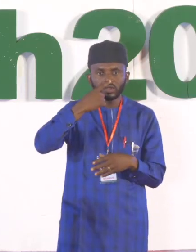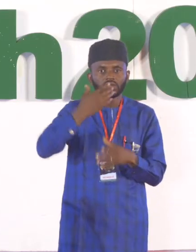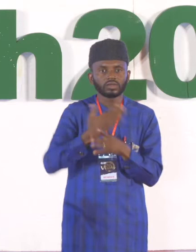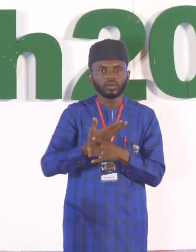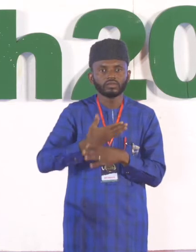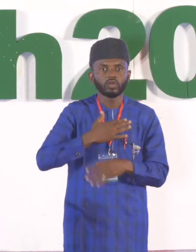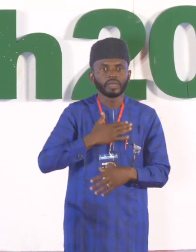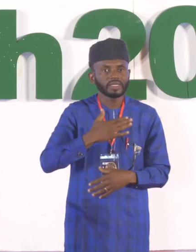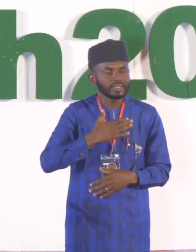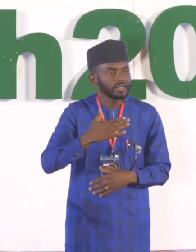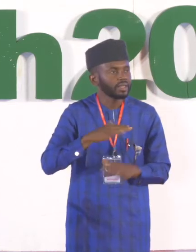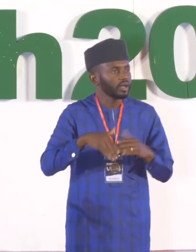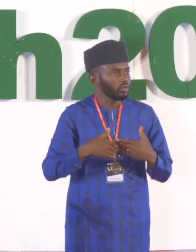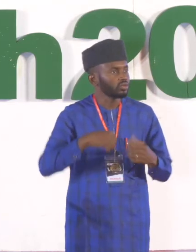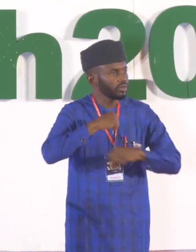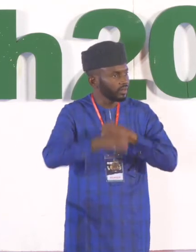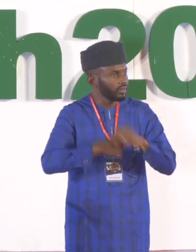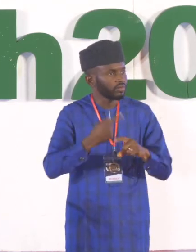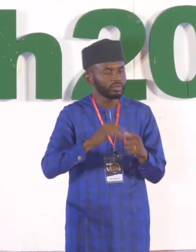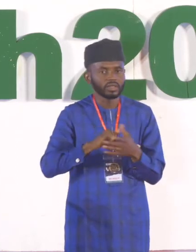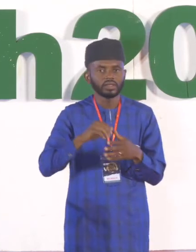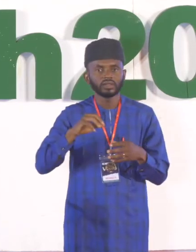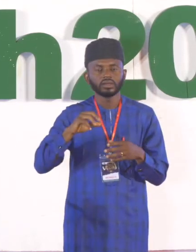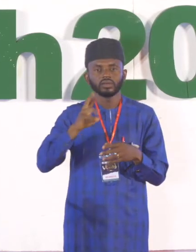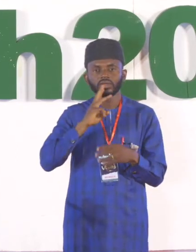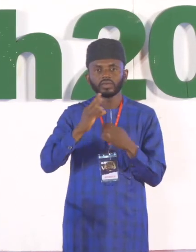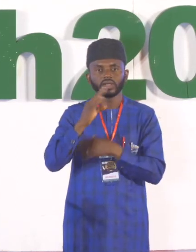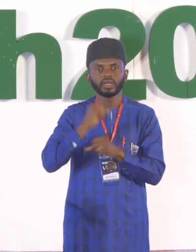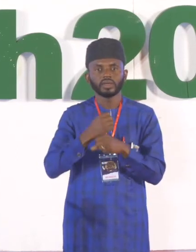Qiyamah. May Allah make it easy for us.